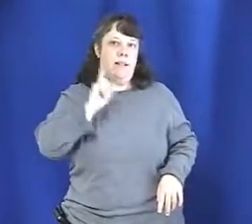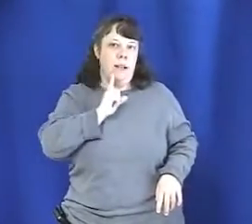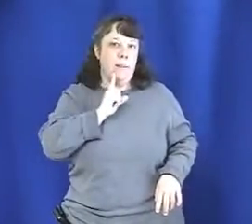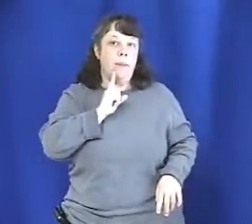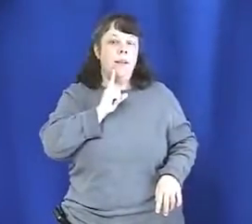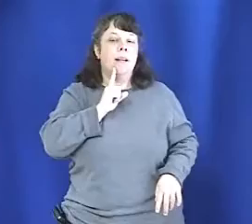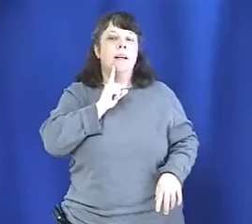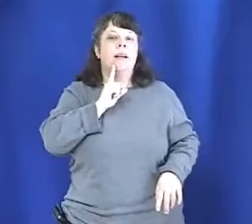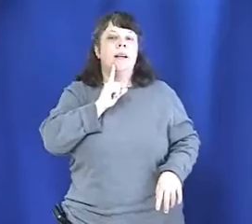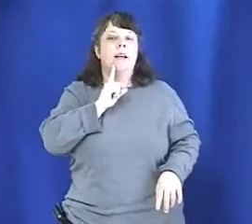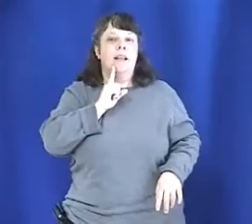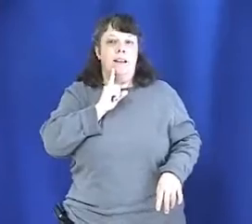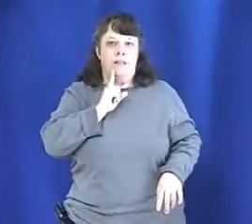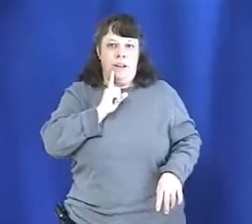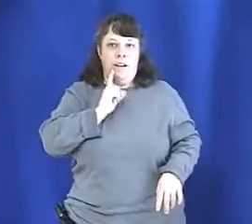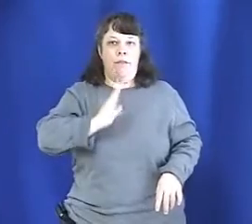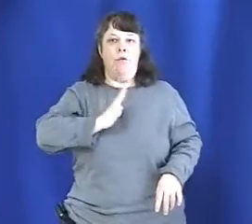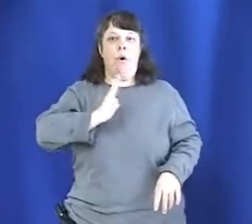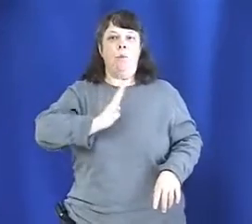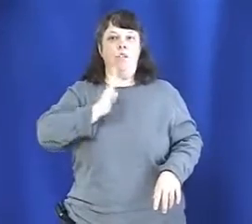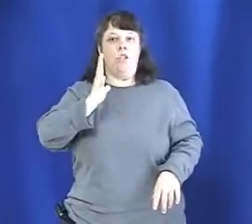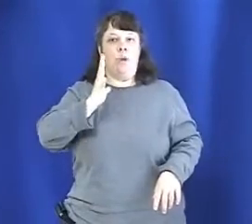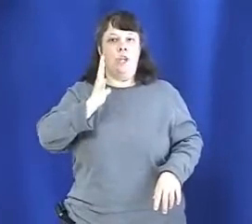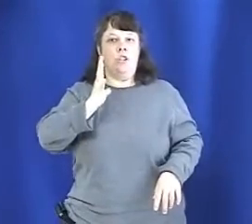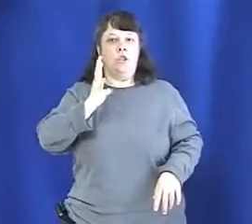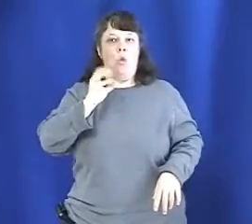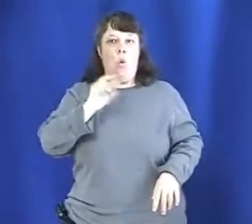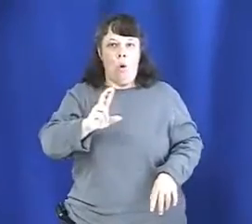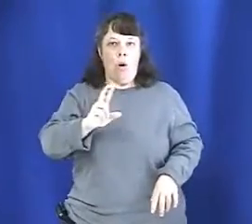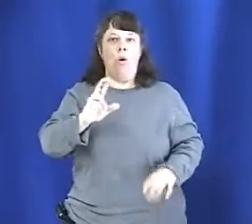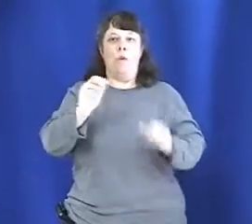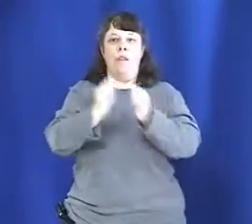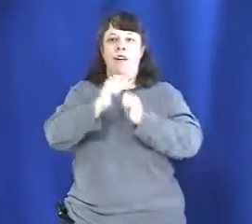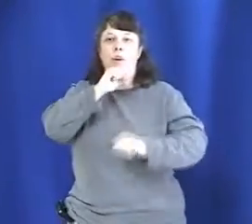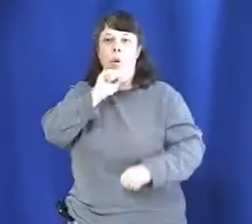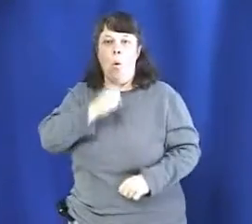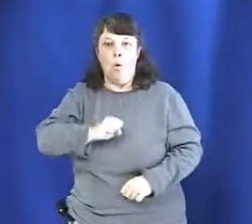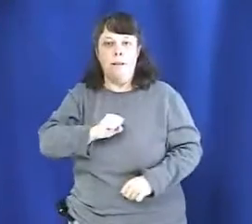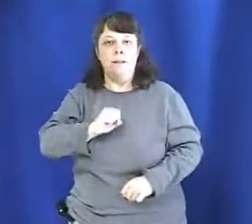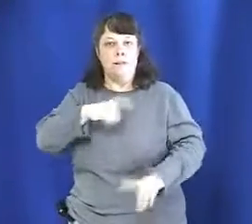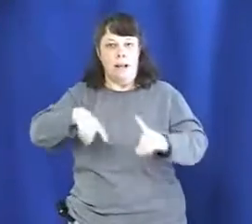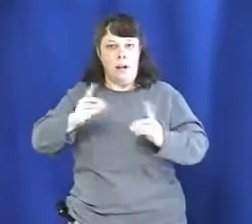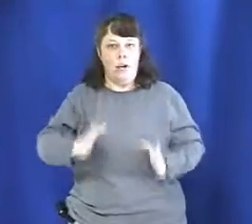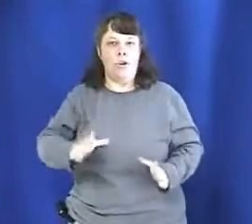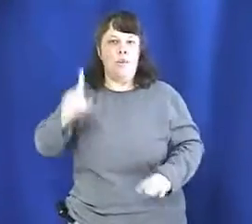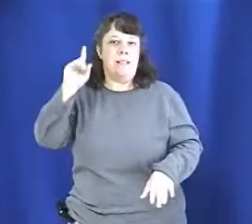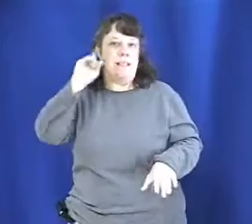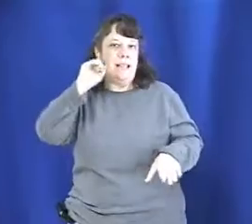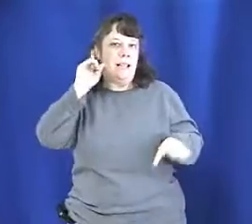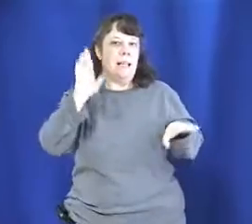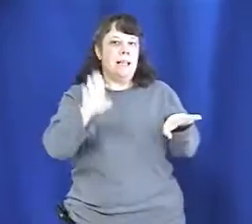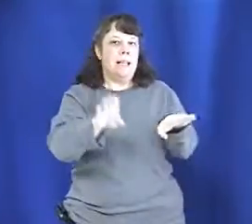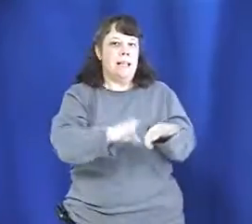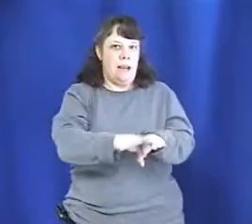time. In very formal situations or with a very old signer, you will see